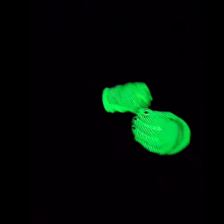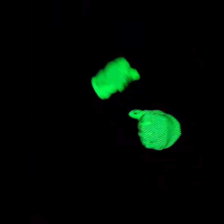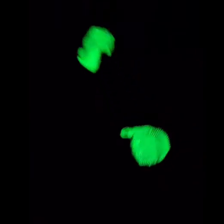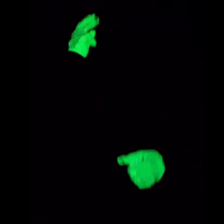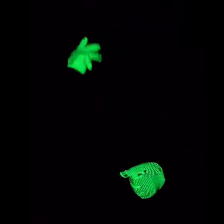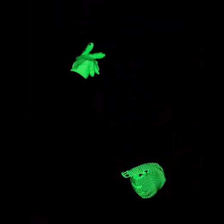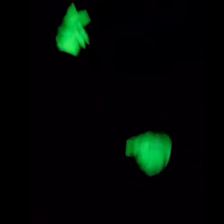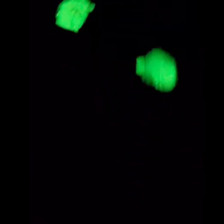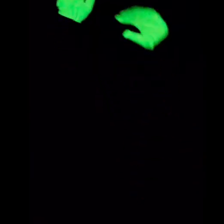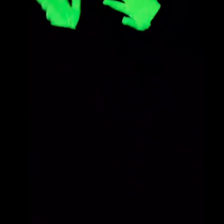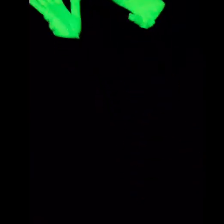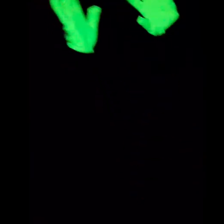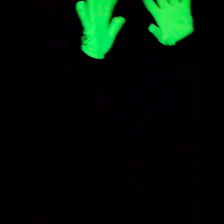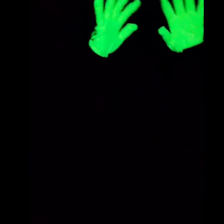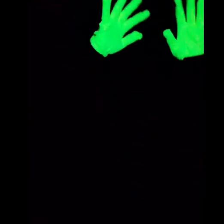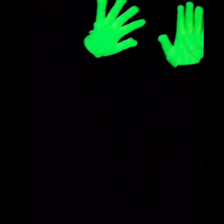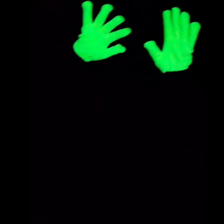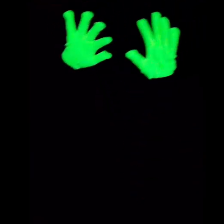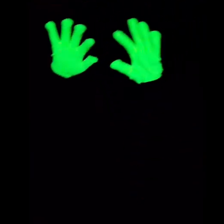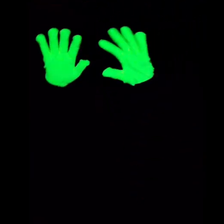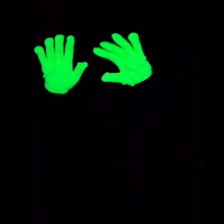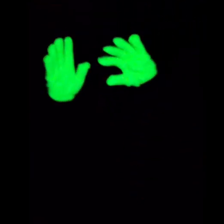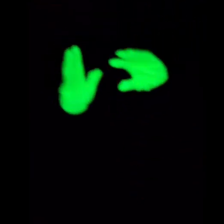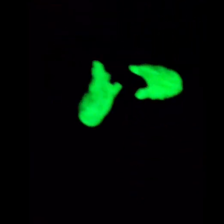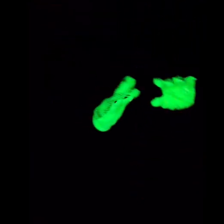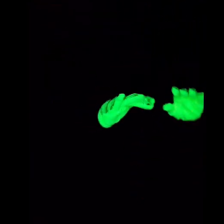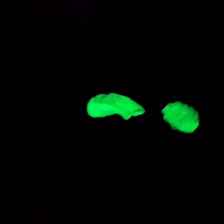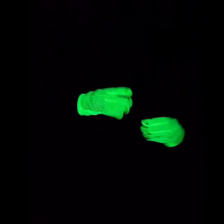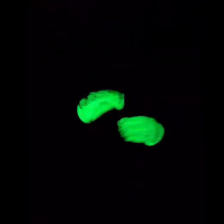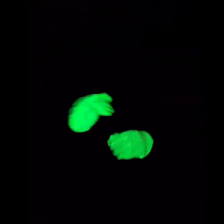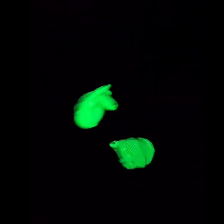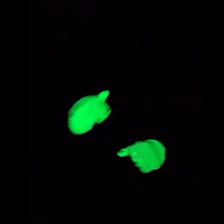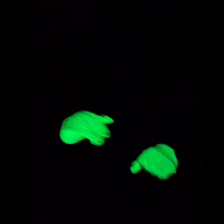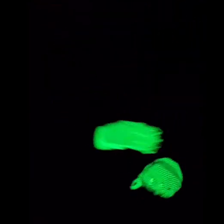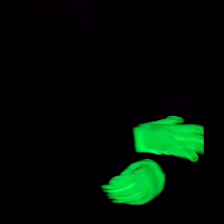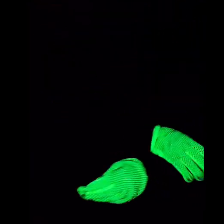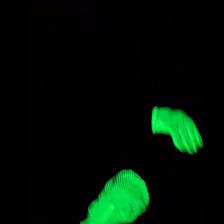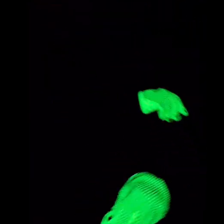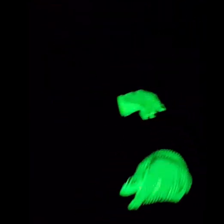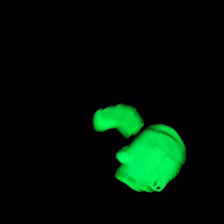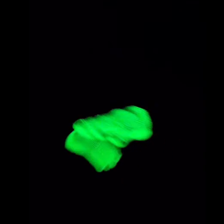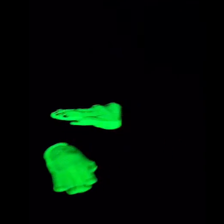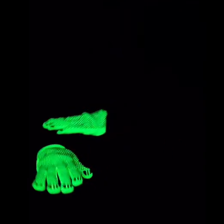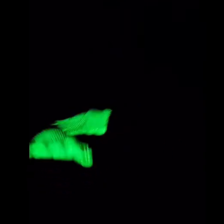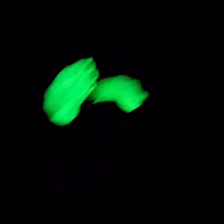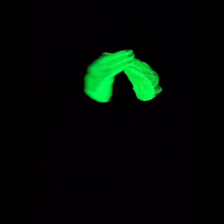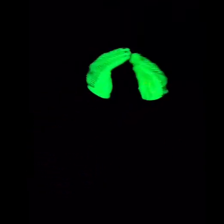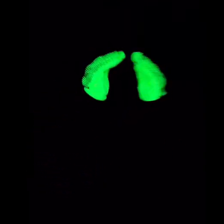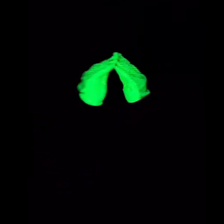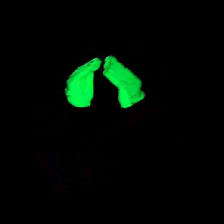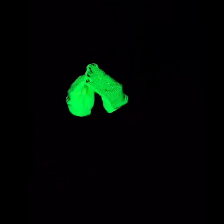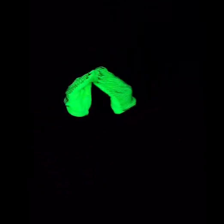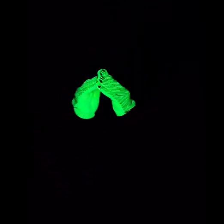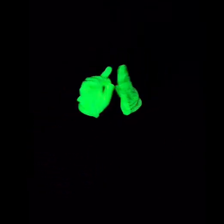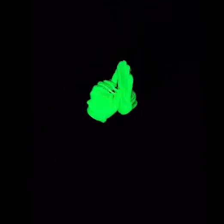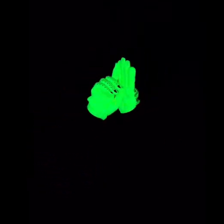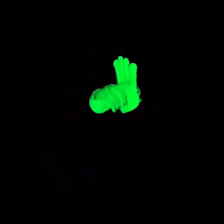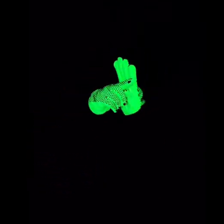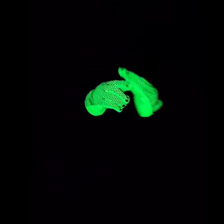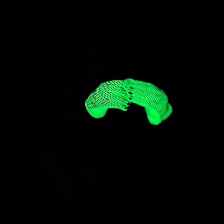Watch the snowflakes falling down Like a blanket on this town For a moment